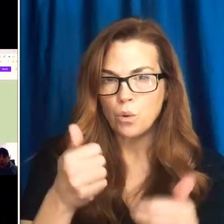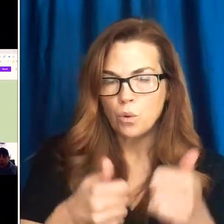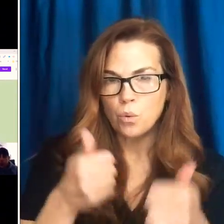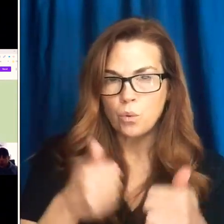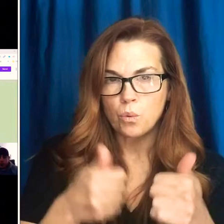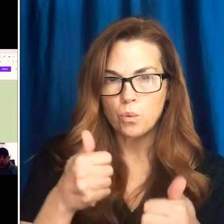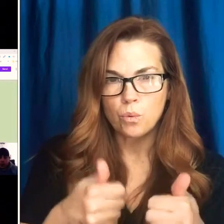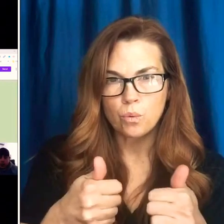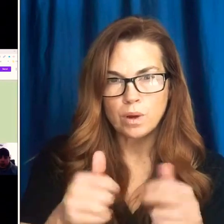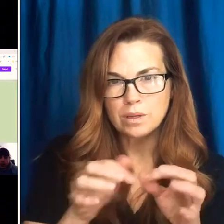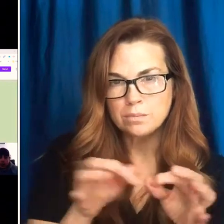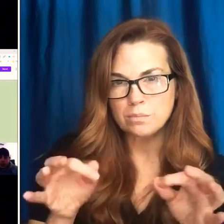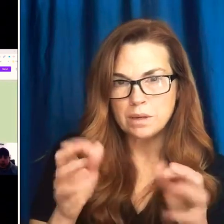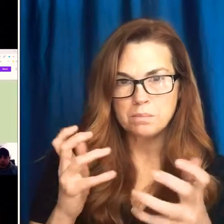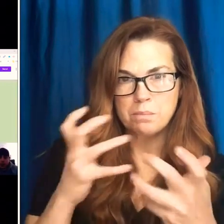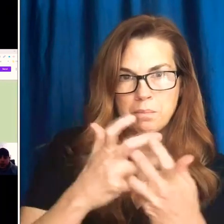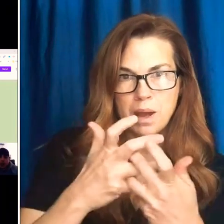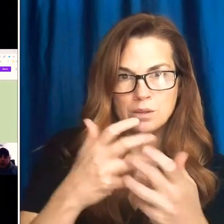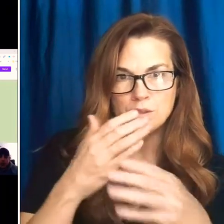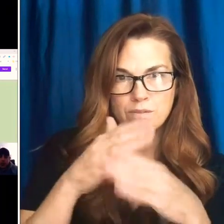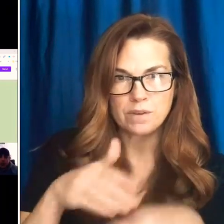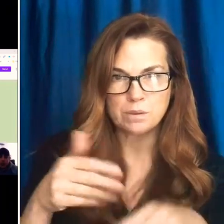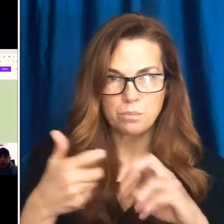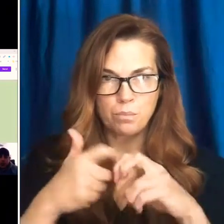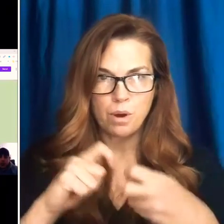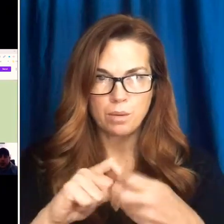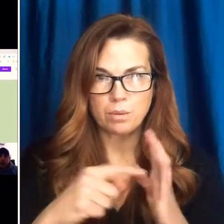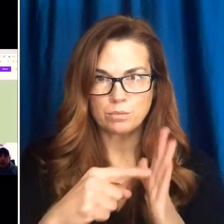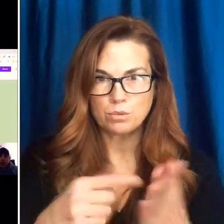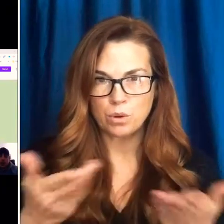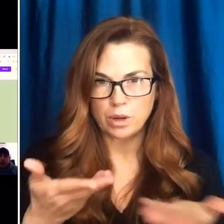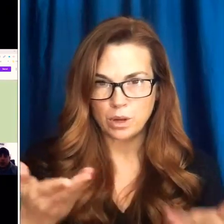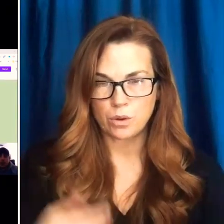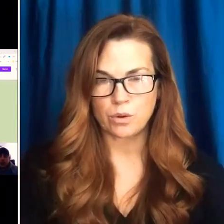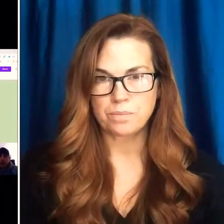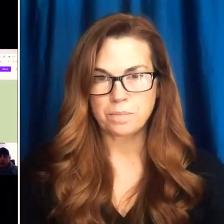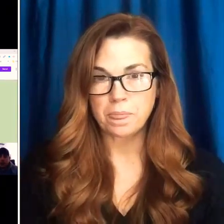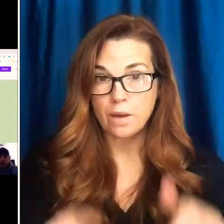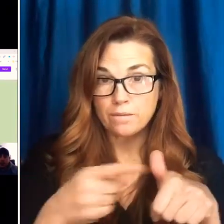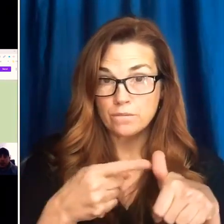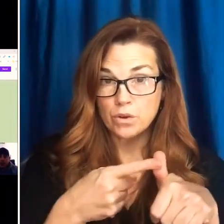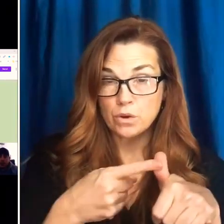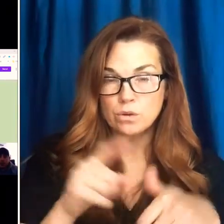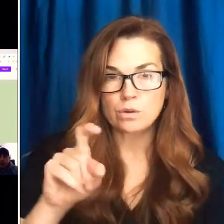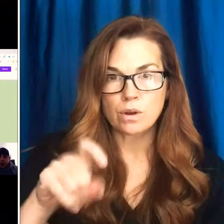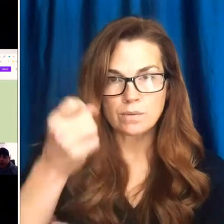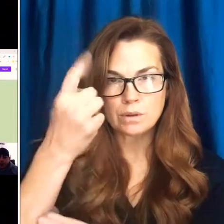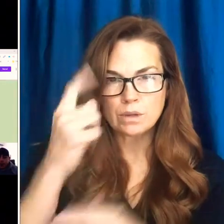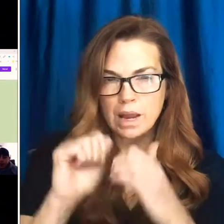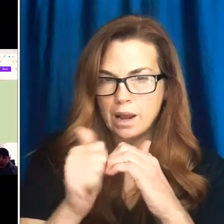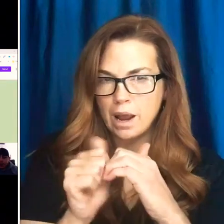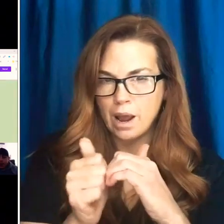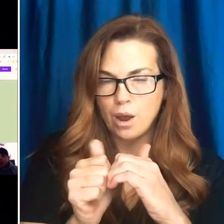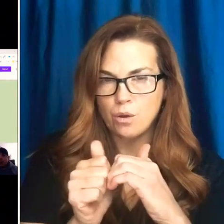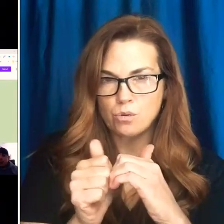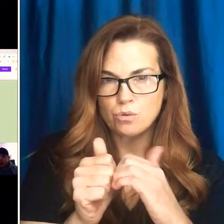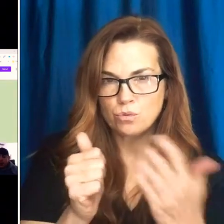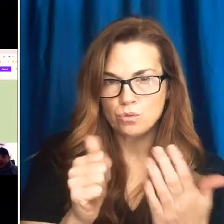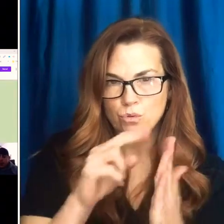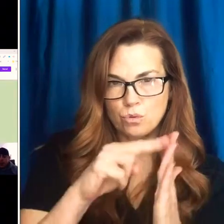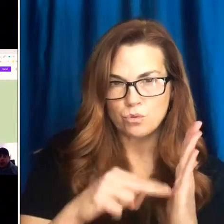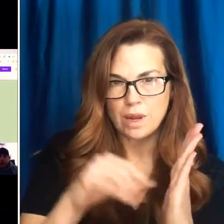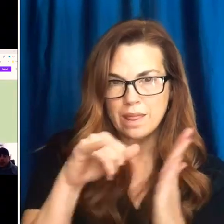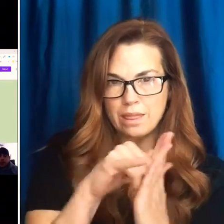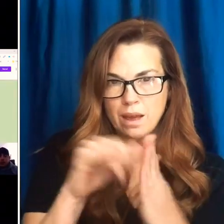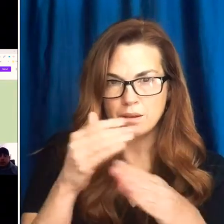division problem shown here. So the first thing you need to do is figure out how to read this division problem. And it is read from left to